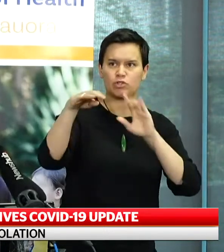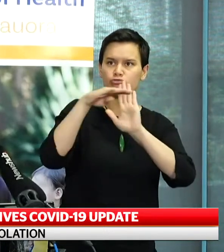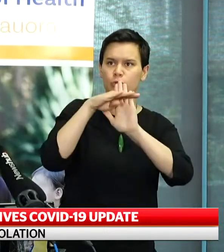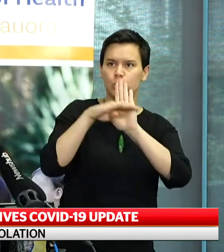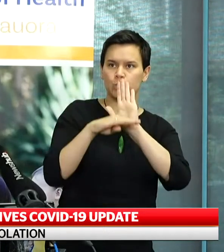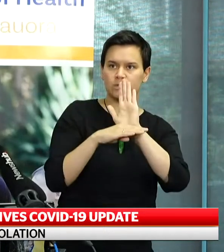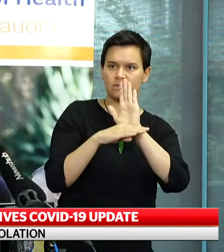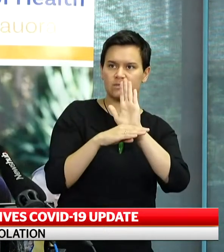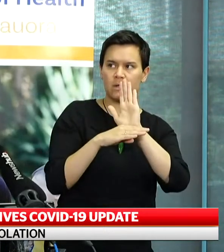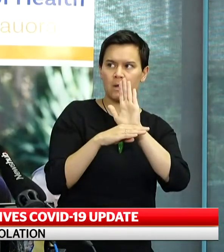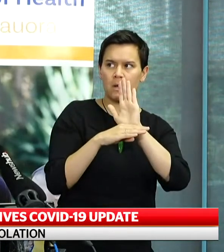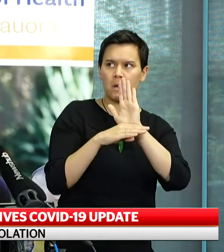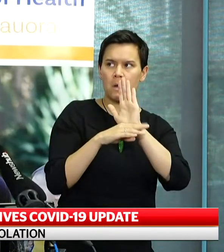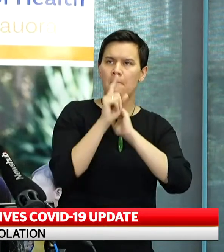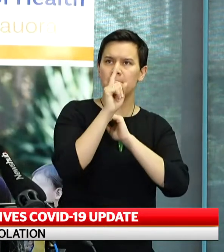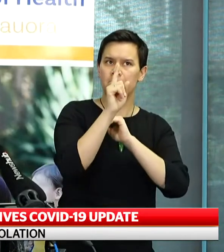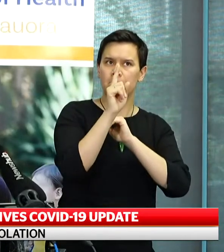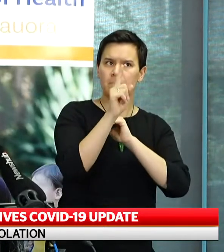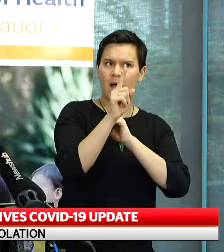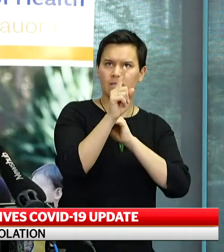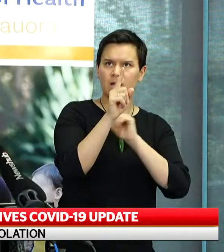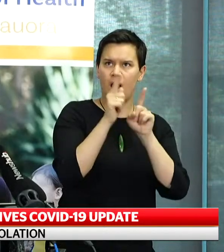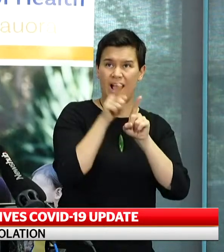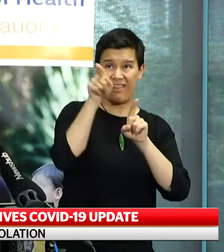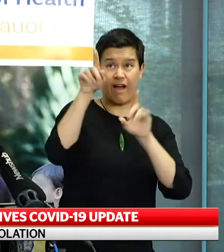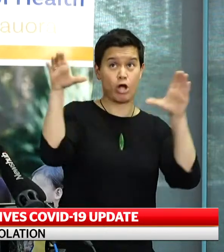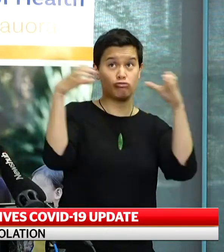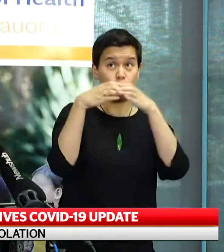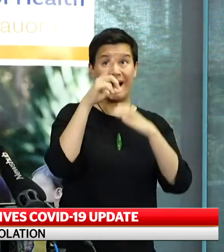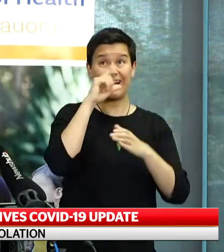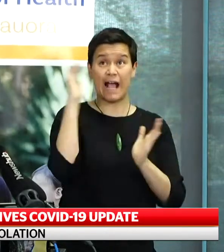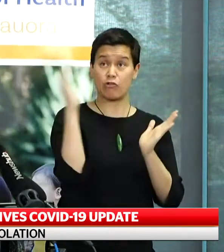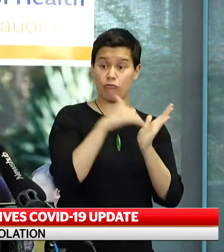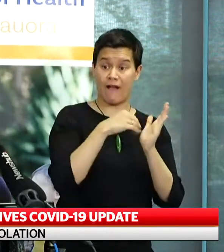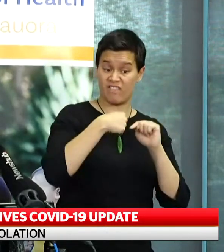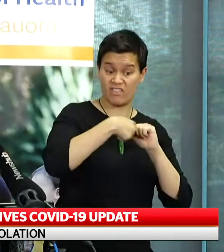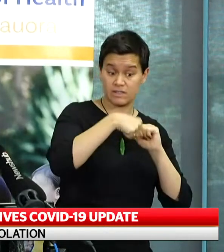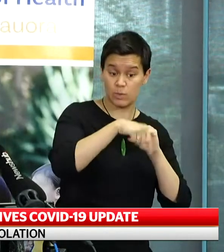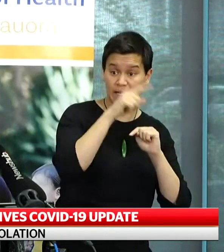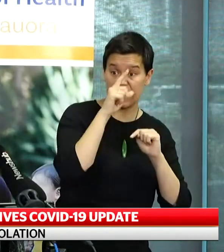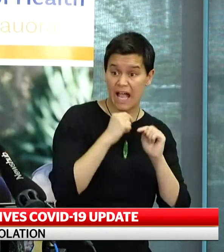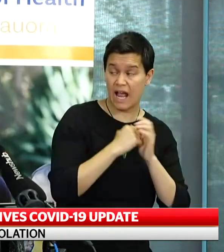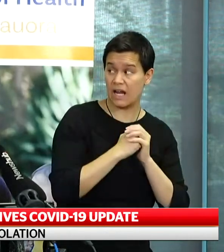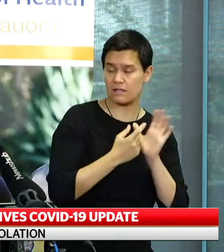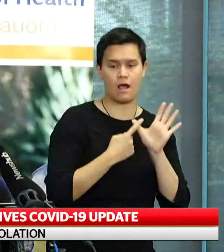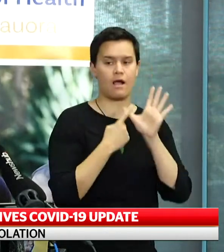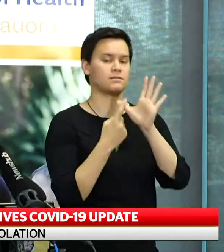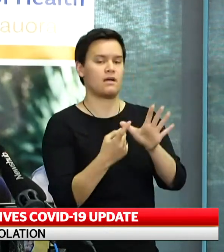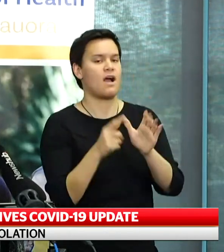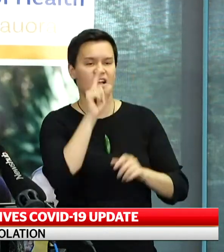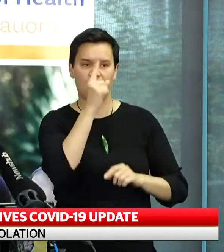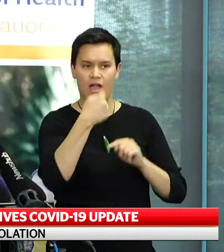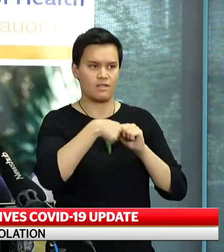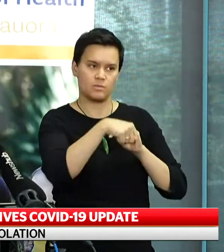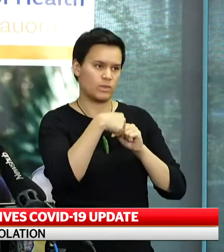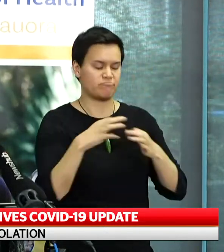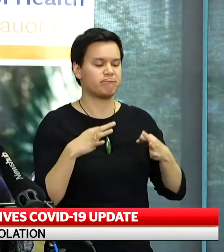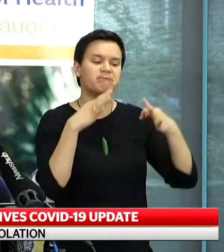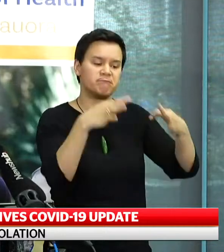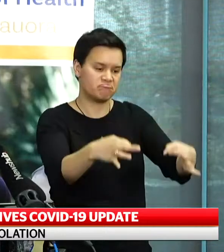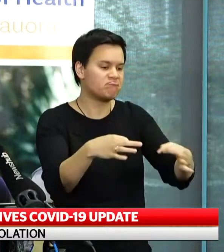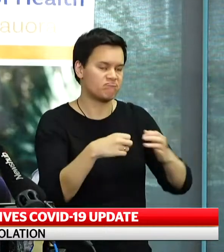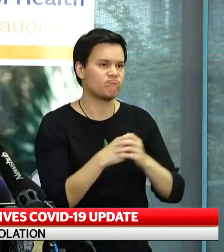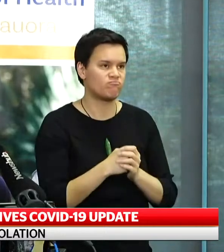coming this week, though? Right, it wouldn't be as early as this week? No, it wouldn't be as early as this week. It would be at least, if we're coming up to